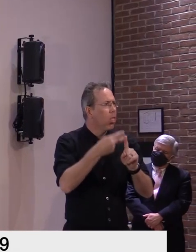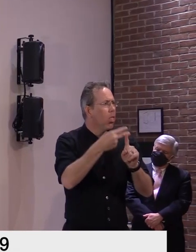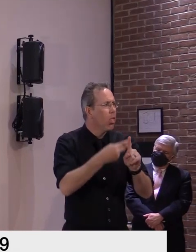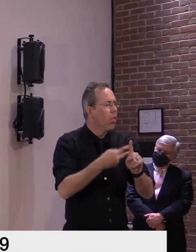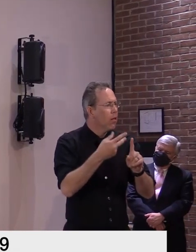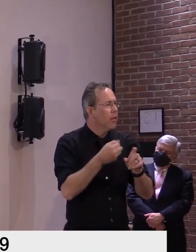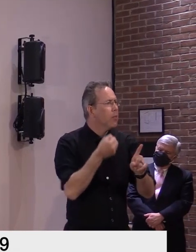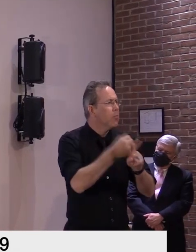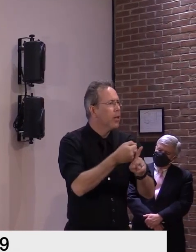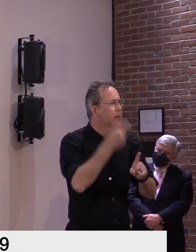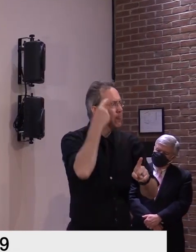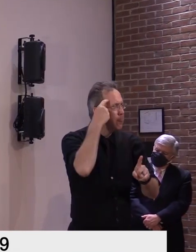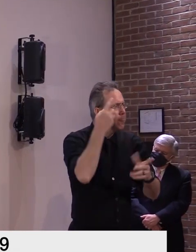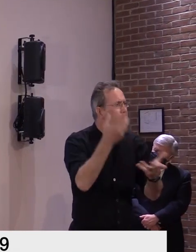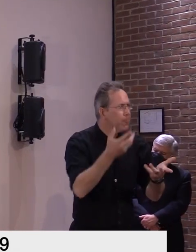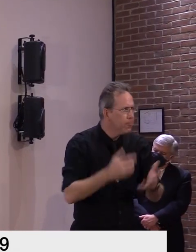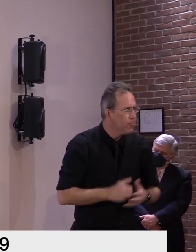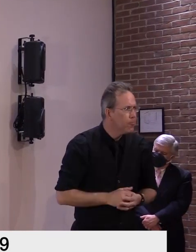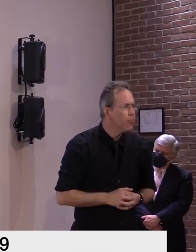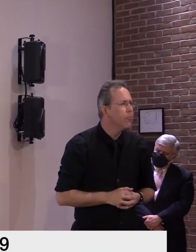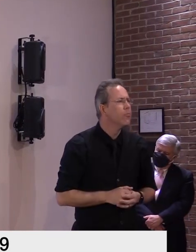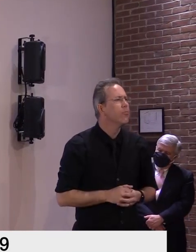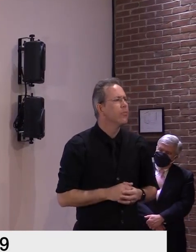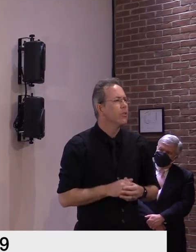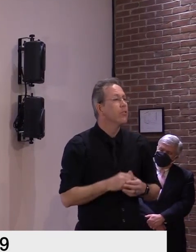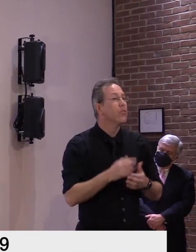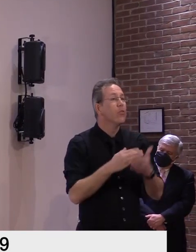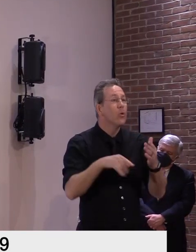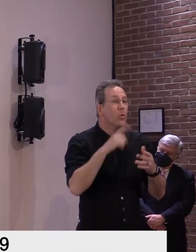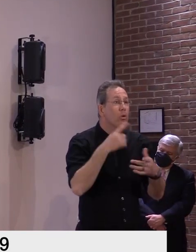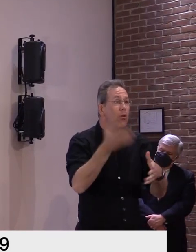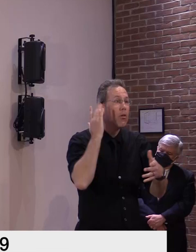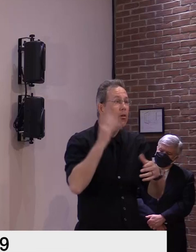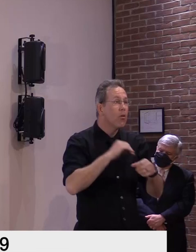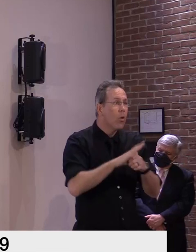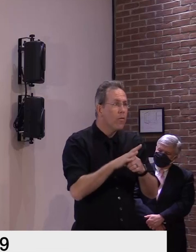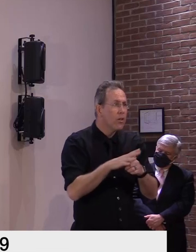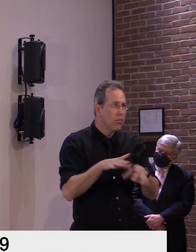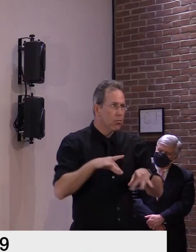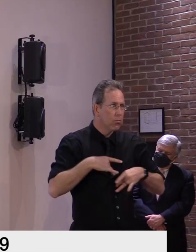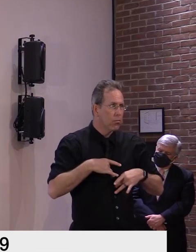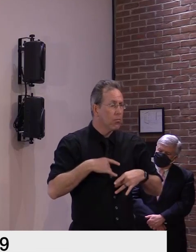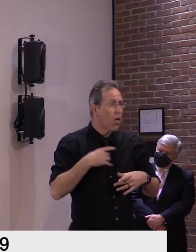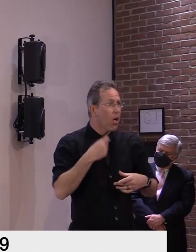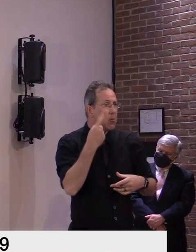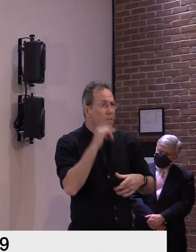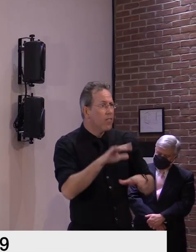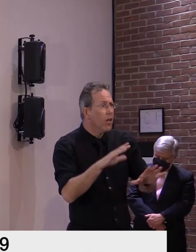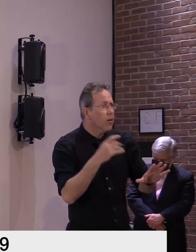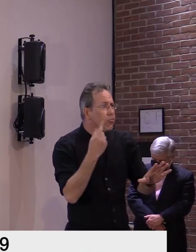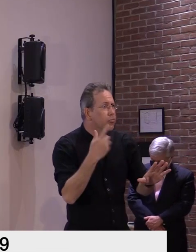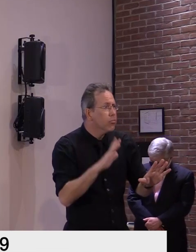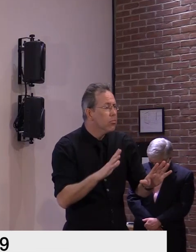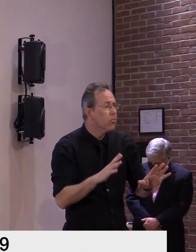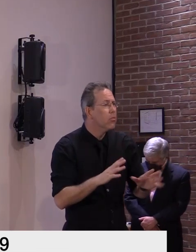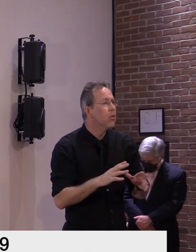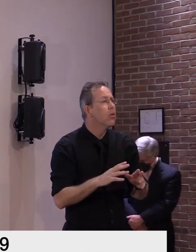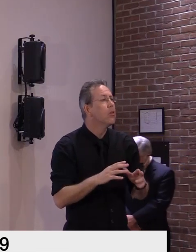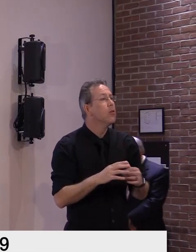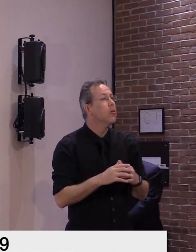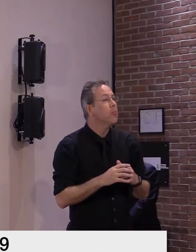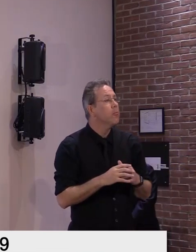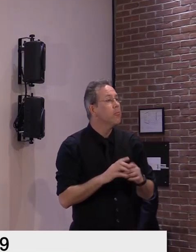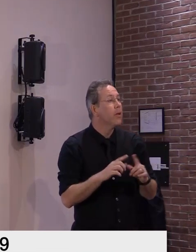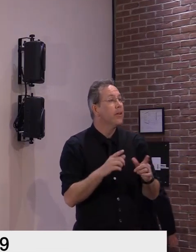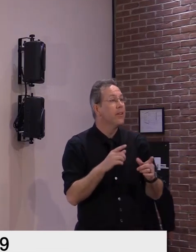think anyone who's had COVID would probably say that's really believable. But even for those of us who haven't had COVID but have been living